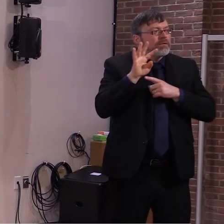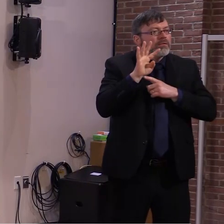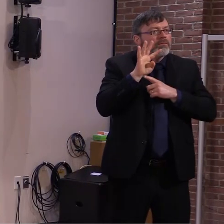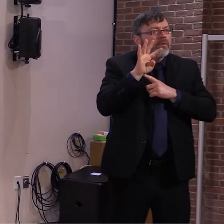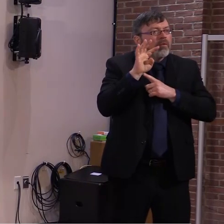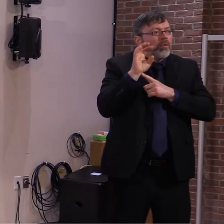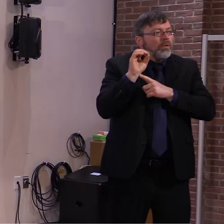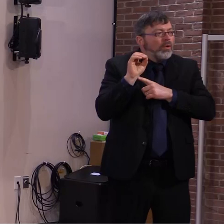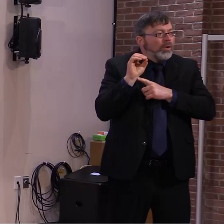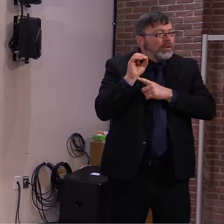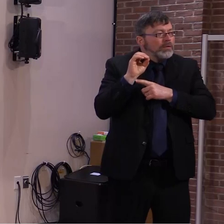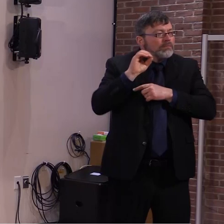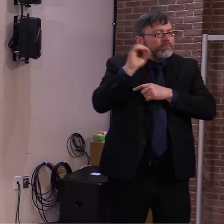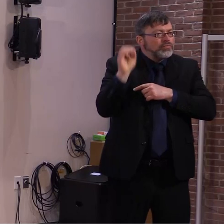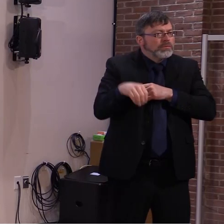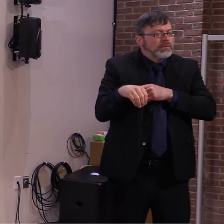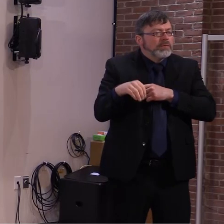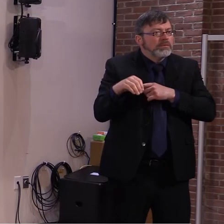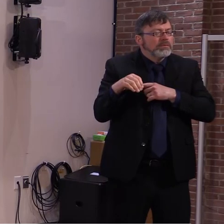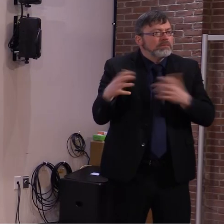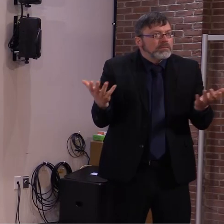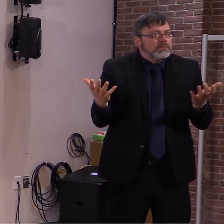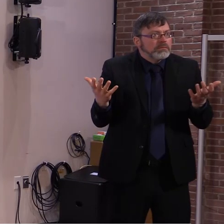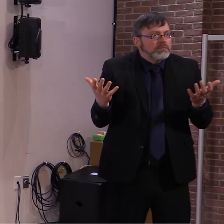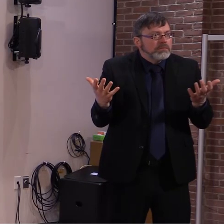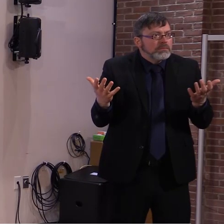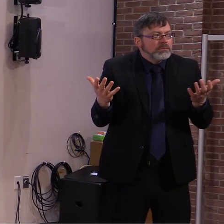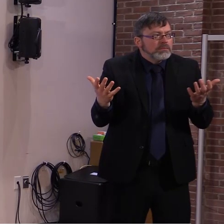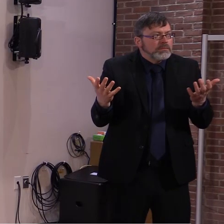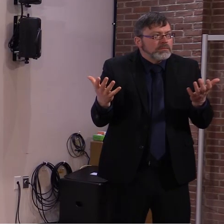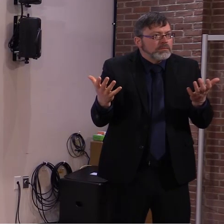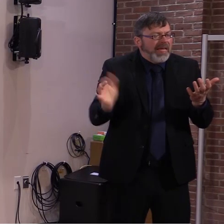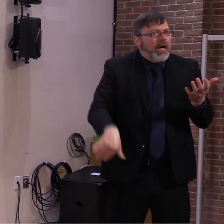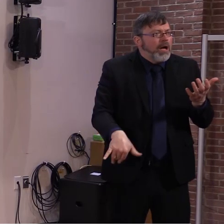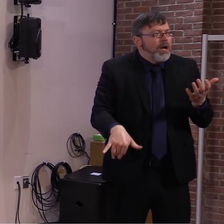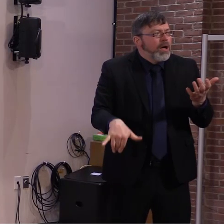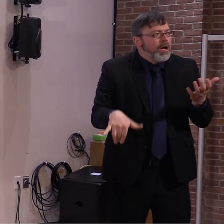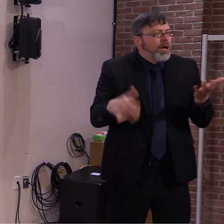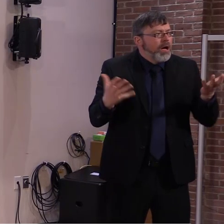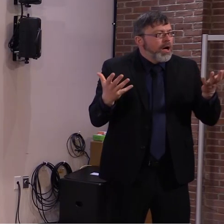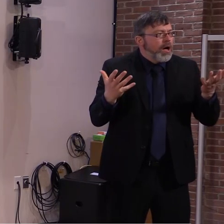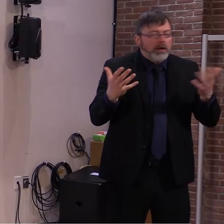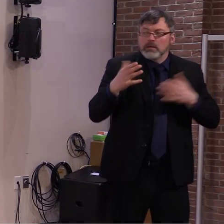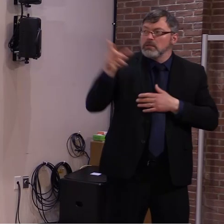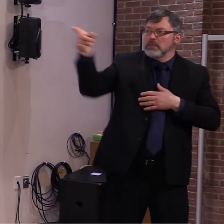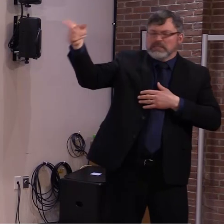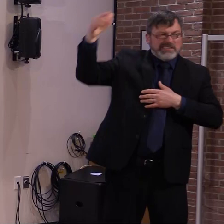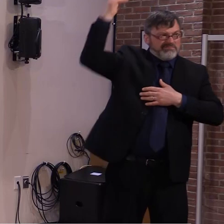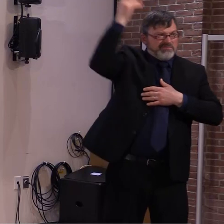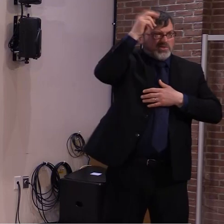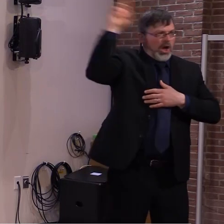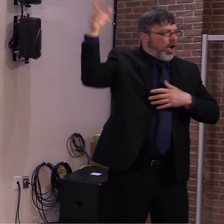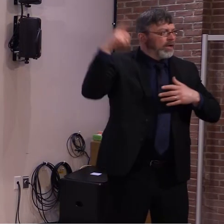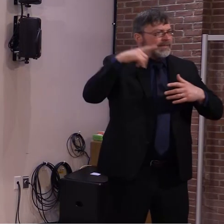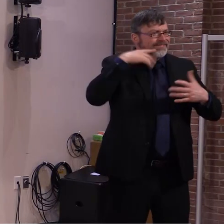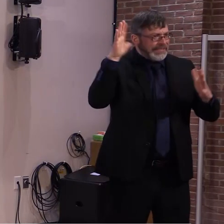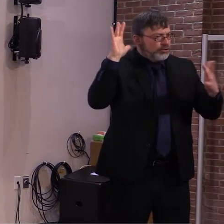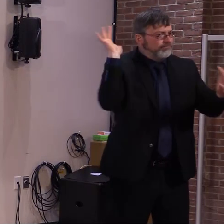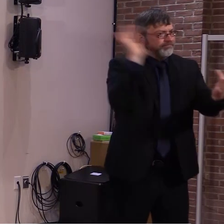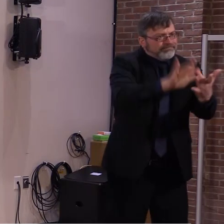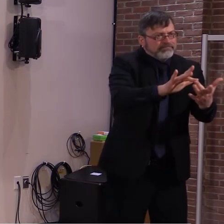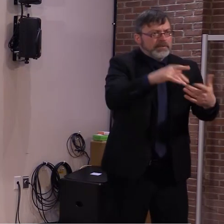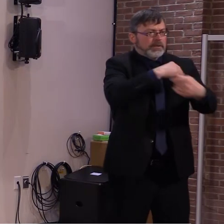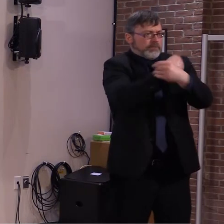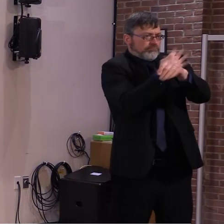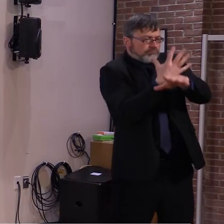virtual town hall with staff at the facility in an effort to improve vaccination acceptance, particularly among